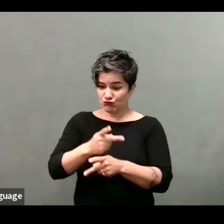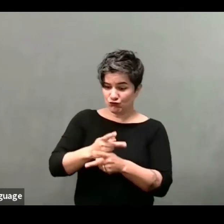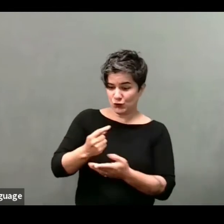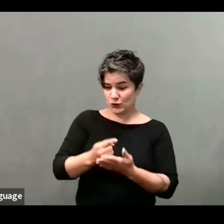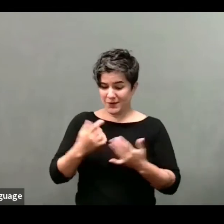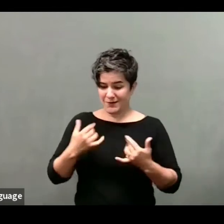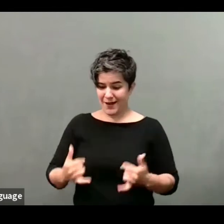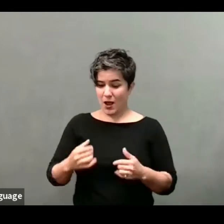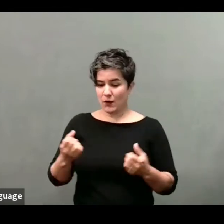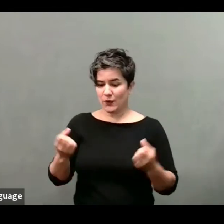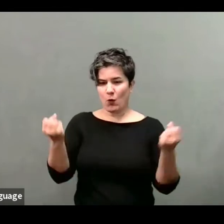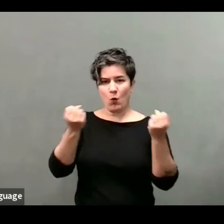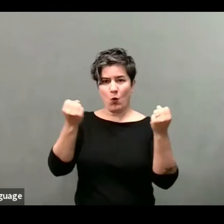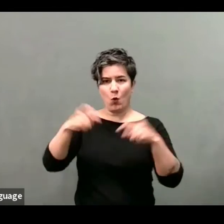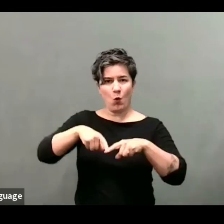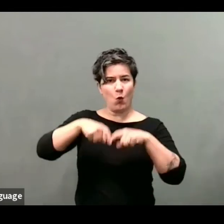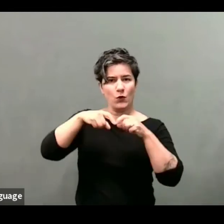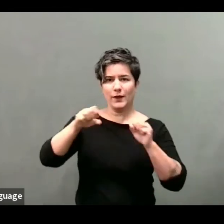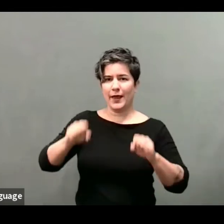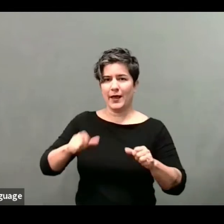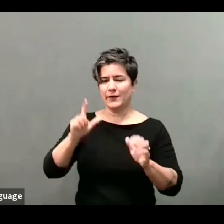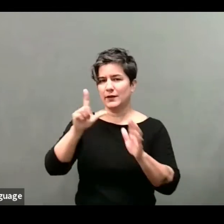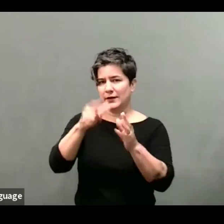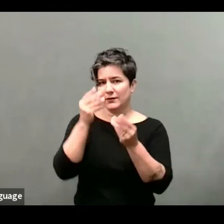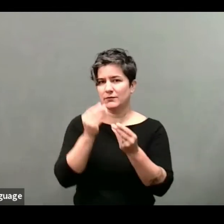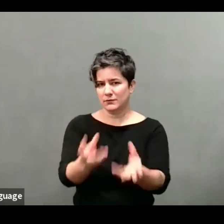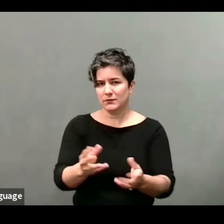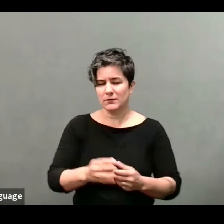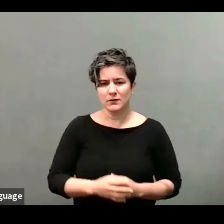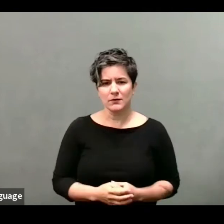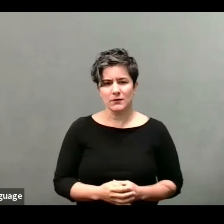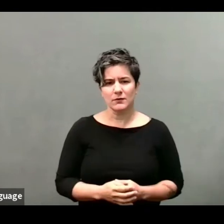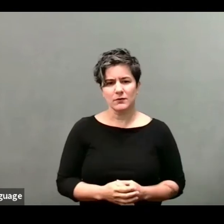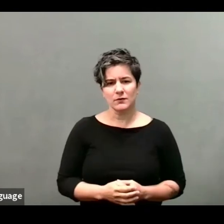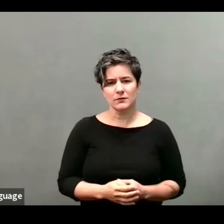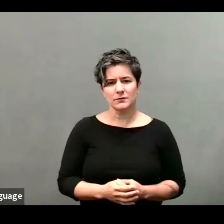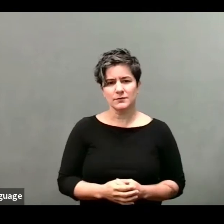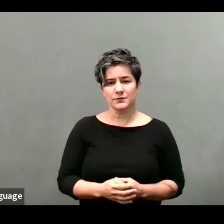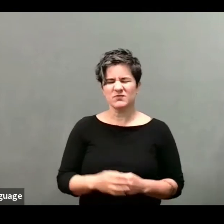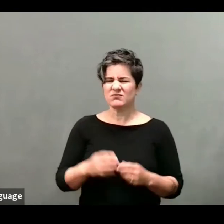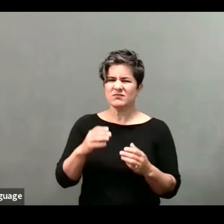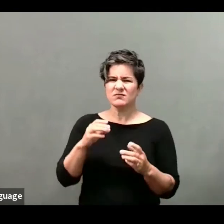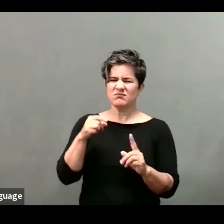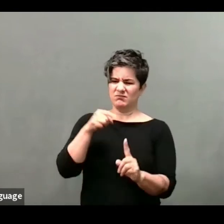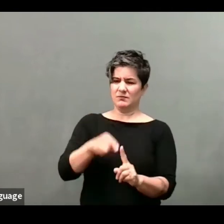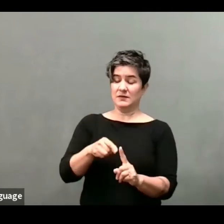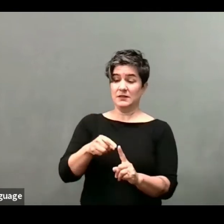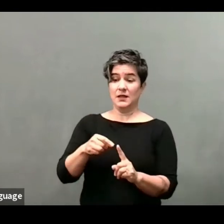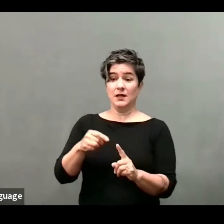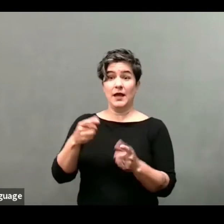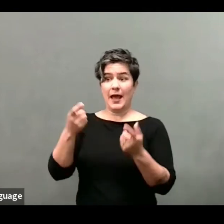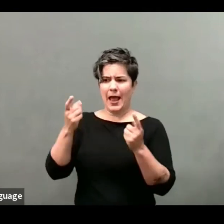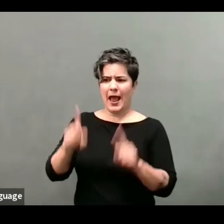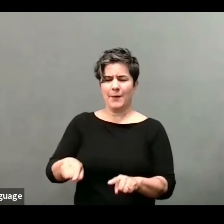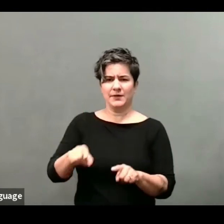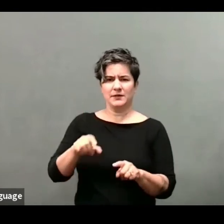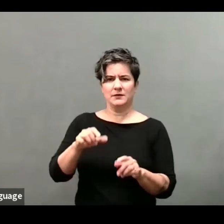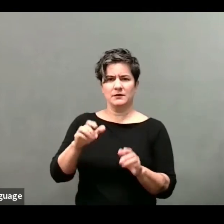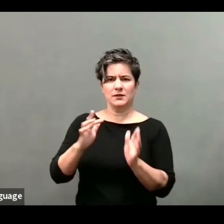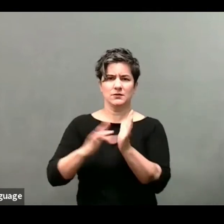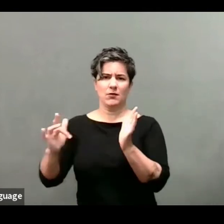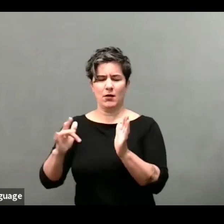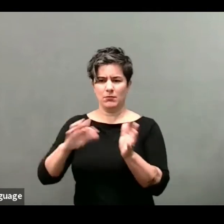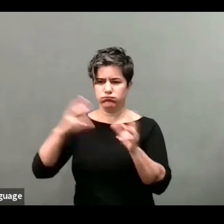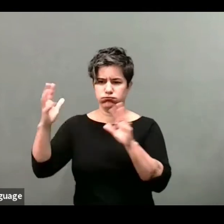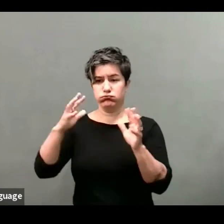assault. So basically what I want to impart is that when immediately after someone has been assaulted, they don't have to make these decisions